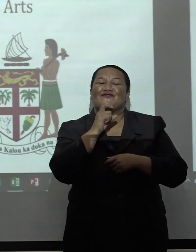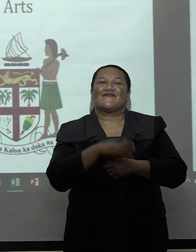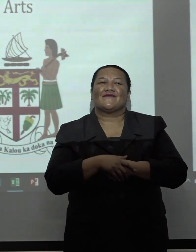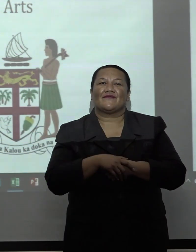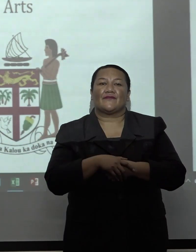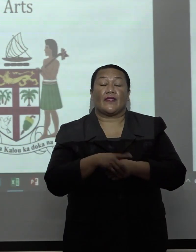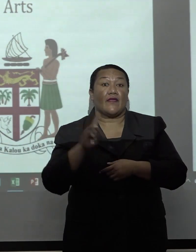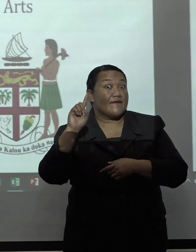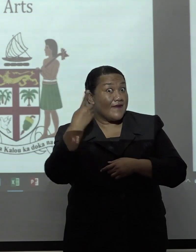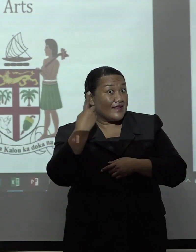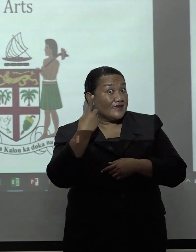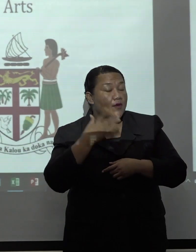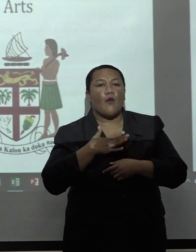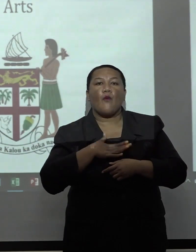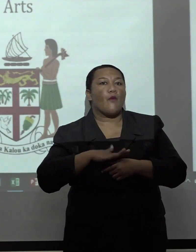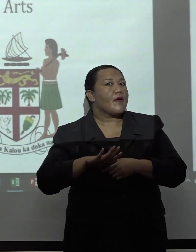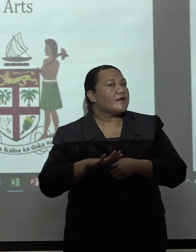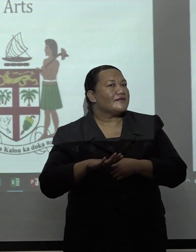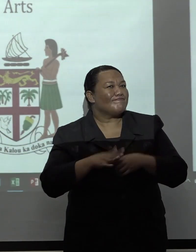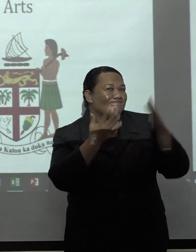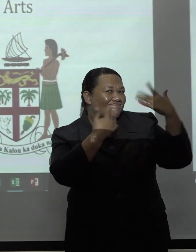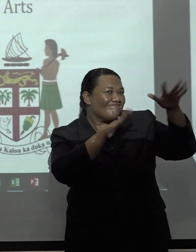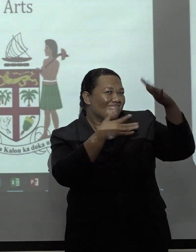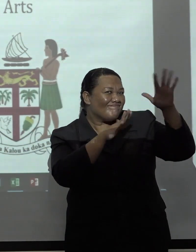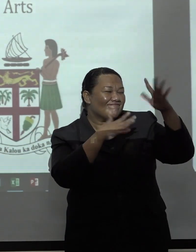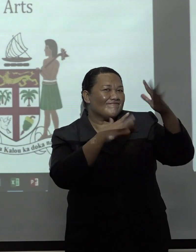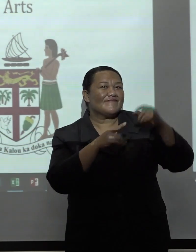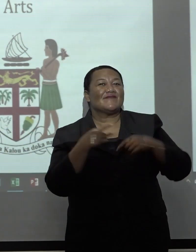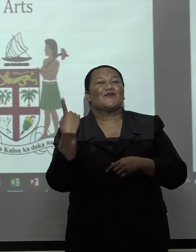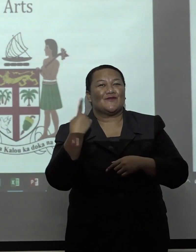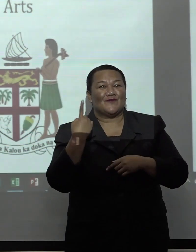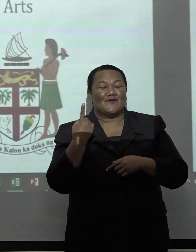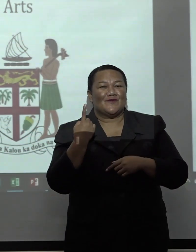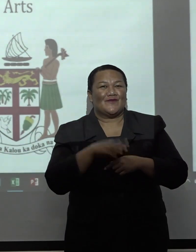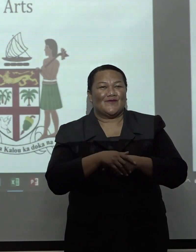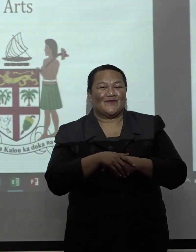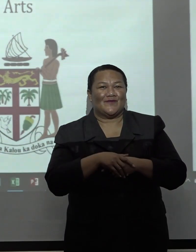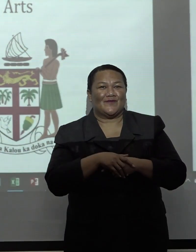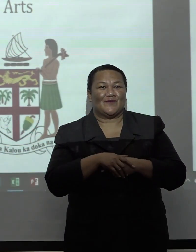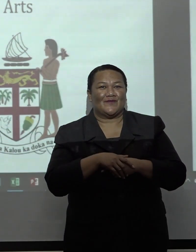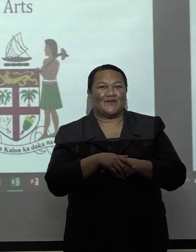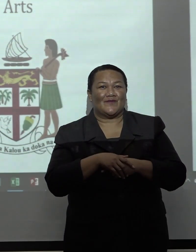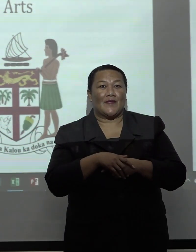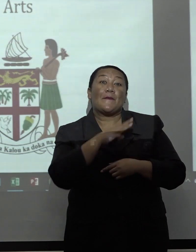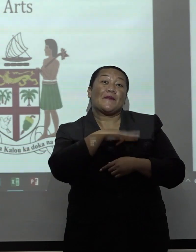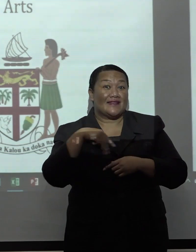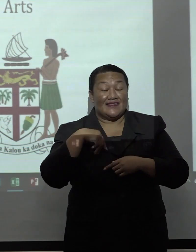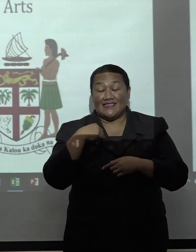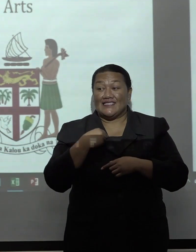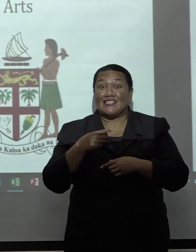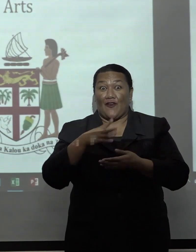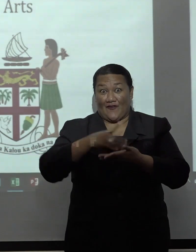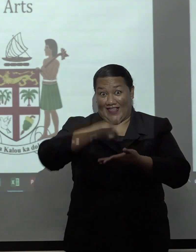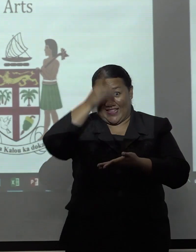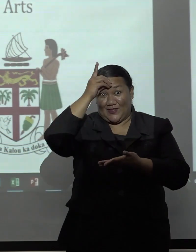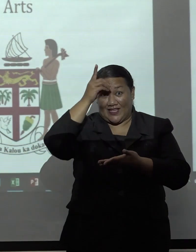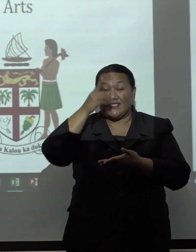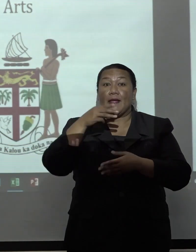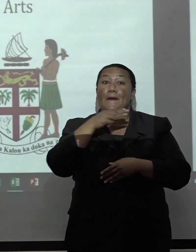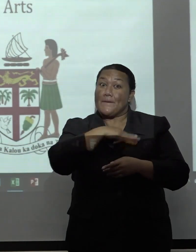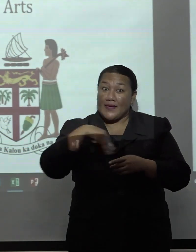Firstly, I would like to extend our sincere appreciation and thanks to the Ministry of Education, the